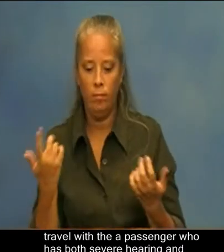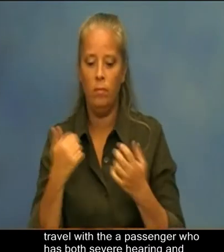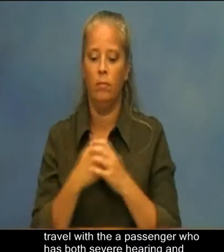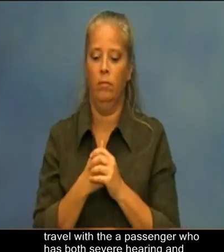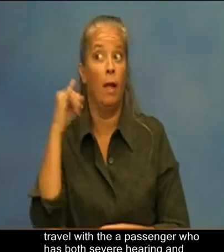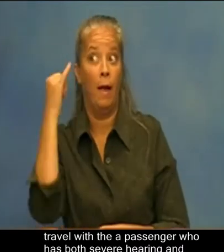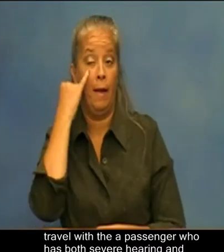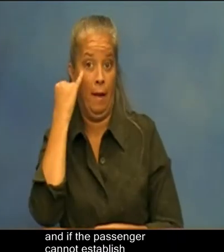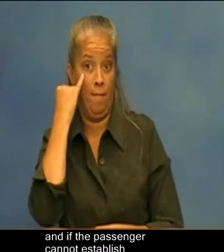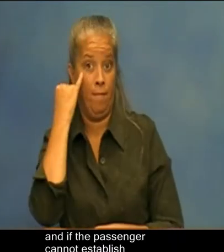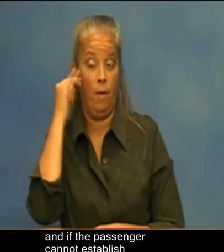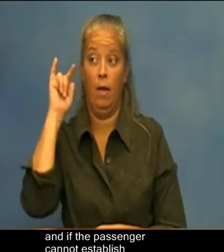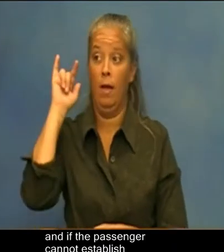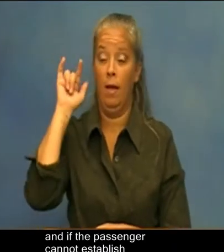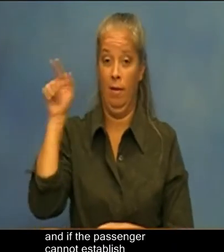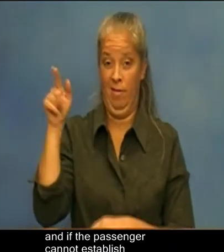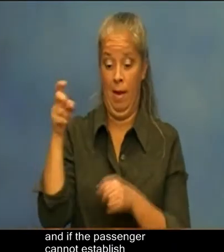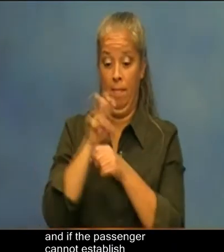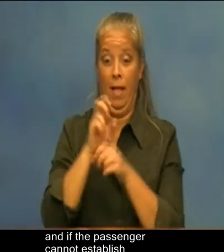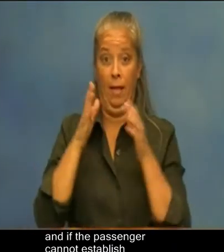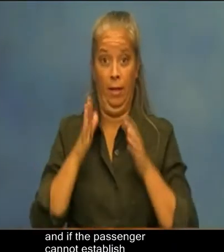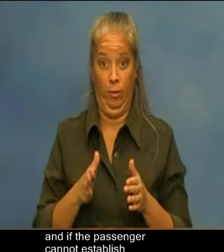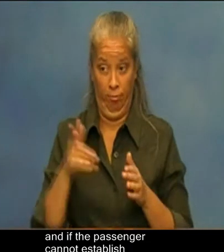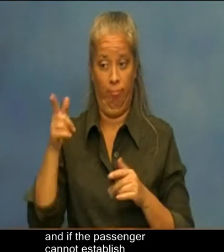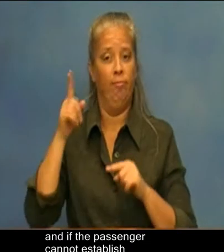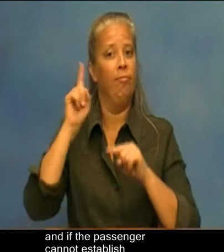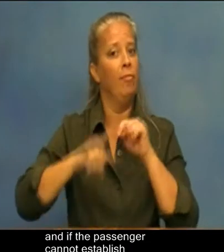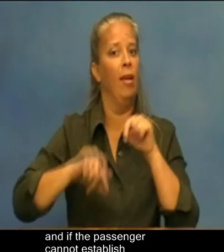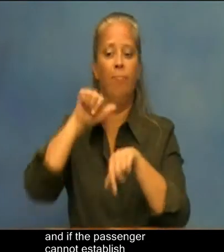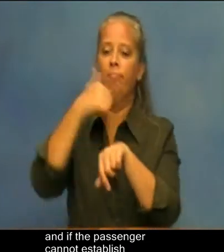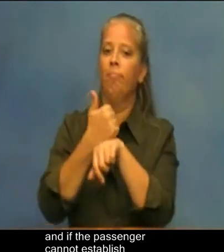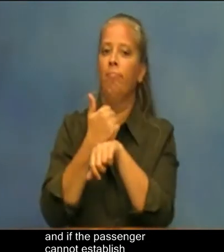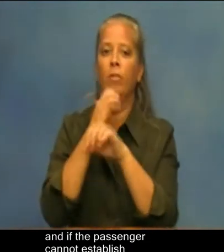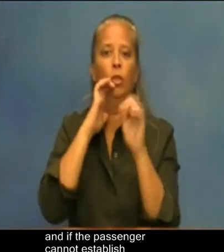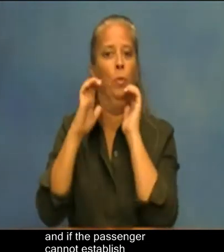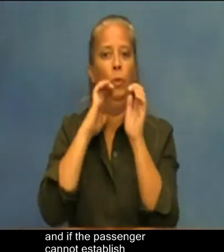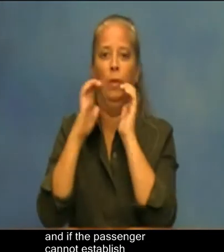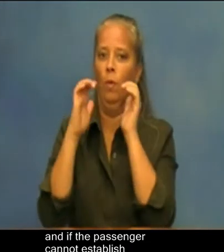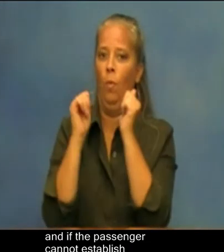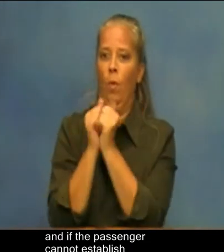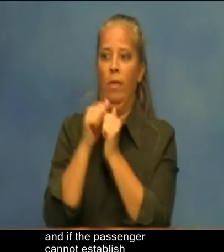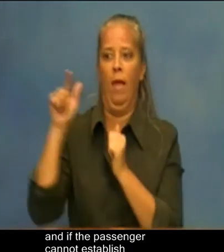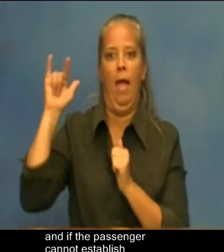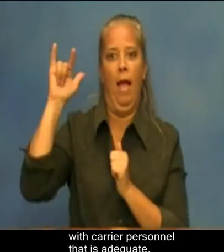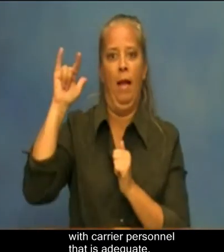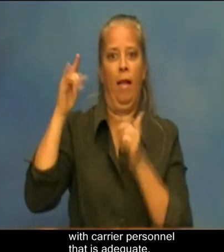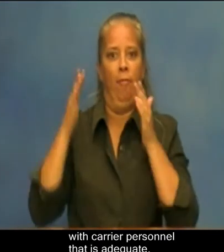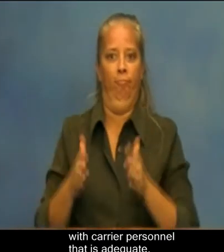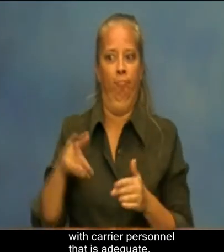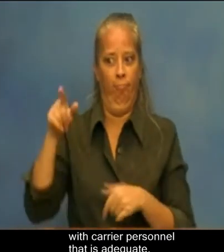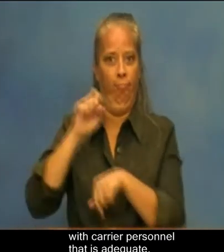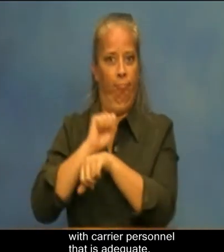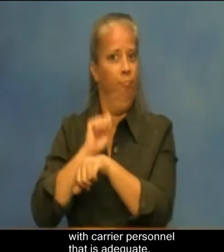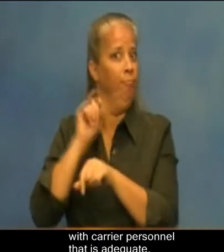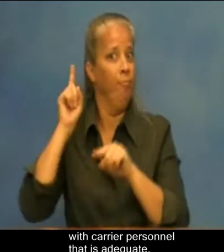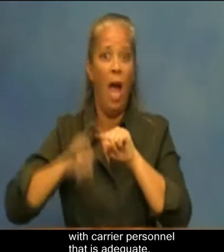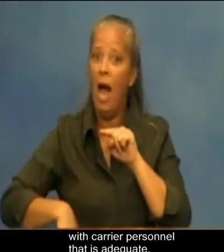and severe vision impairments. And if the passenger cannot establish some means of communication